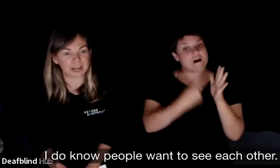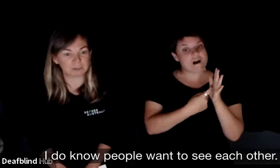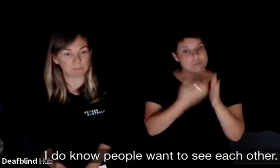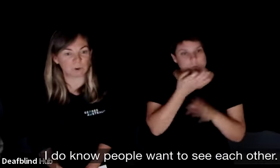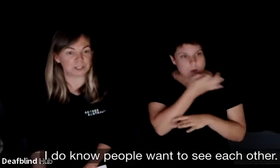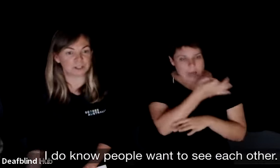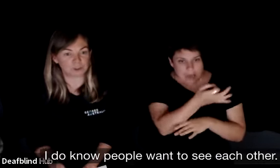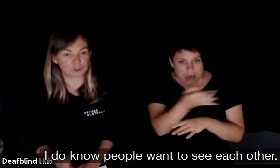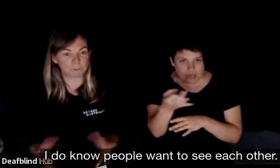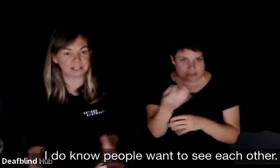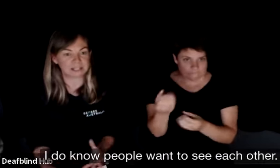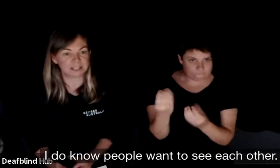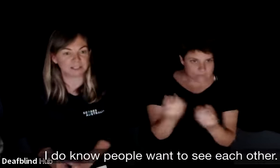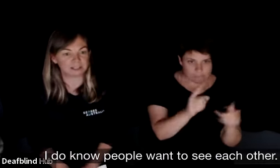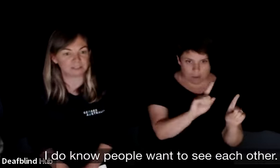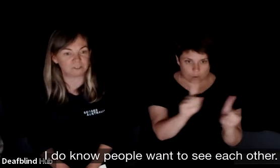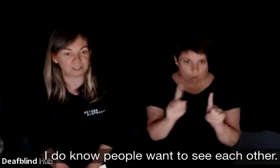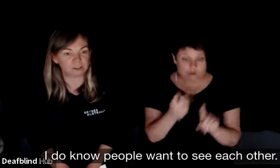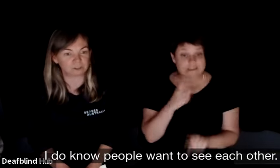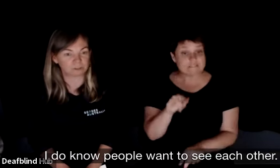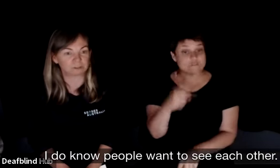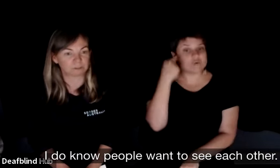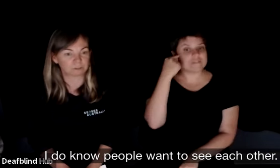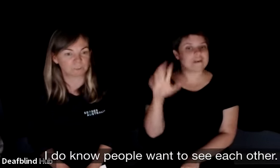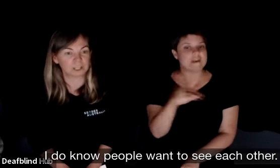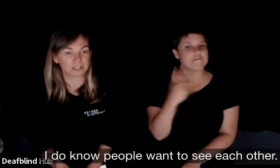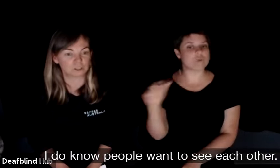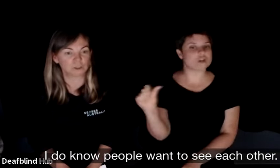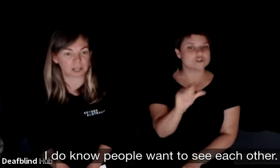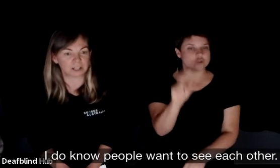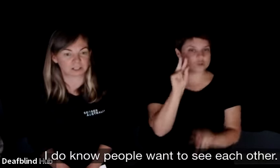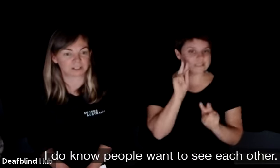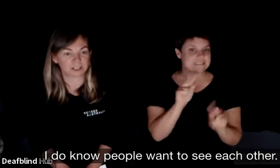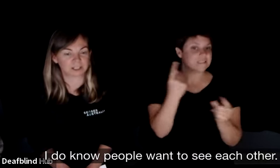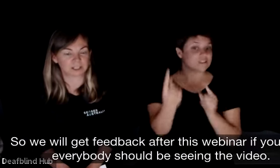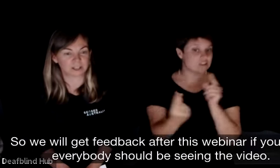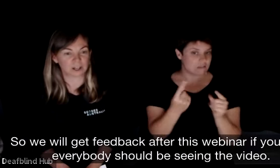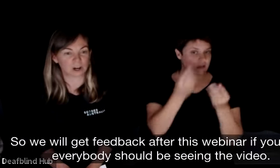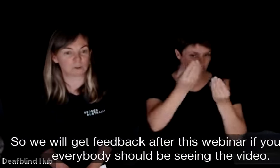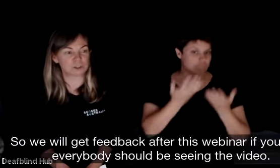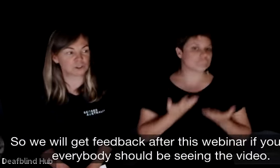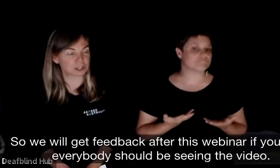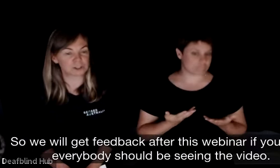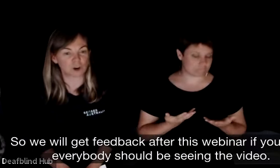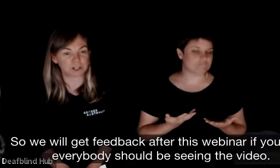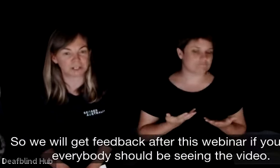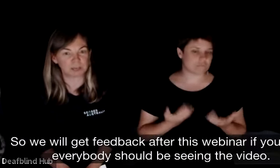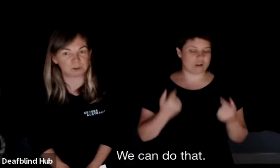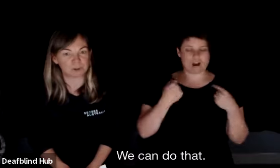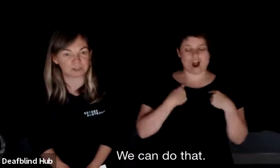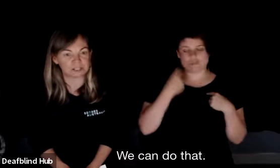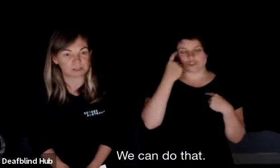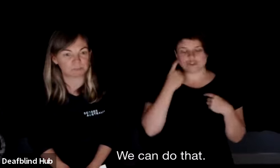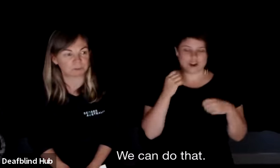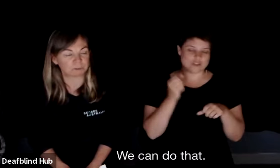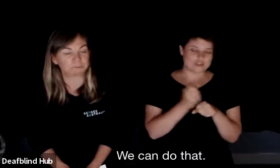think everybody should be seeing the video. We can do that. I was just trying to keep